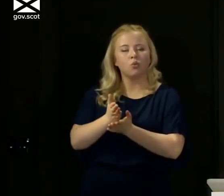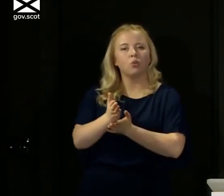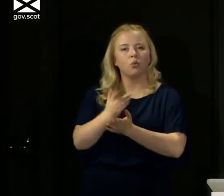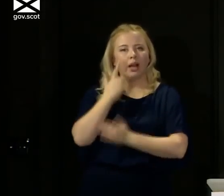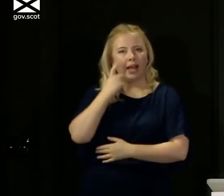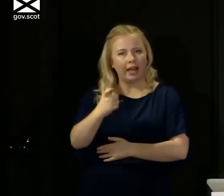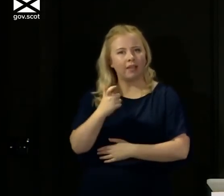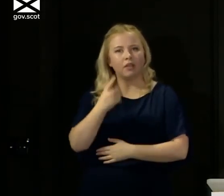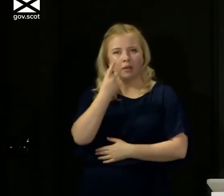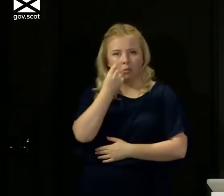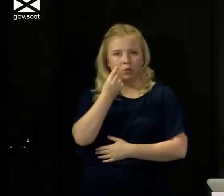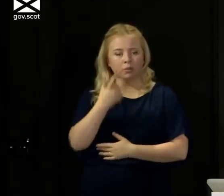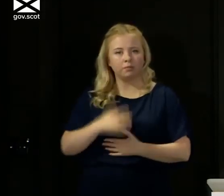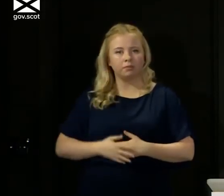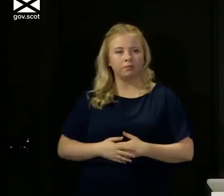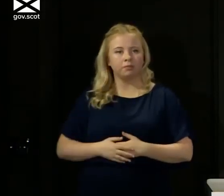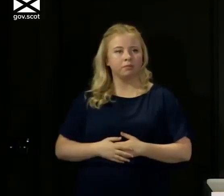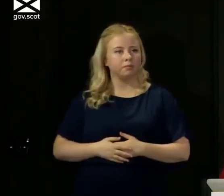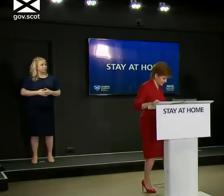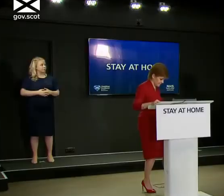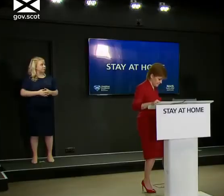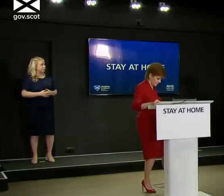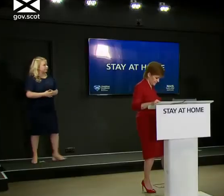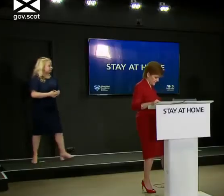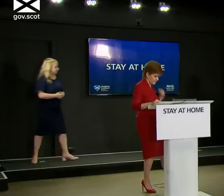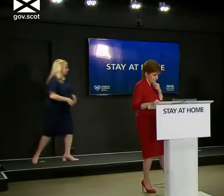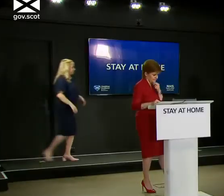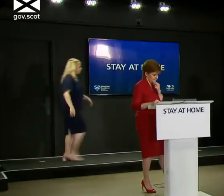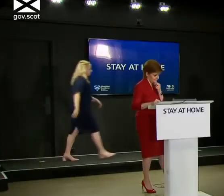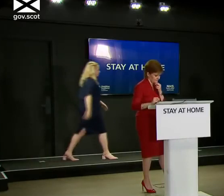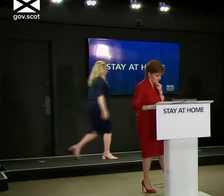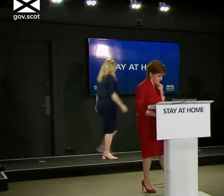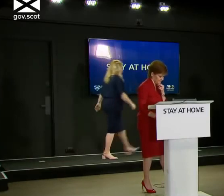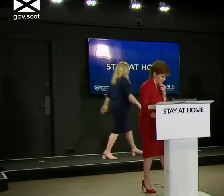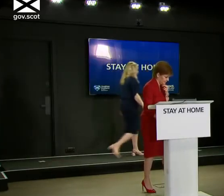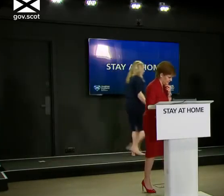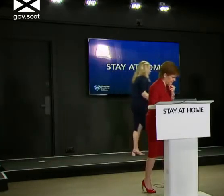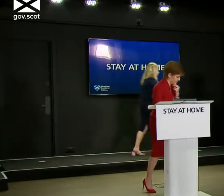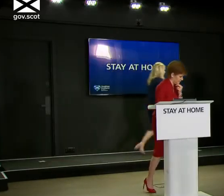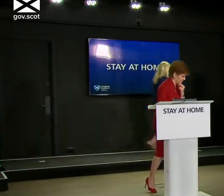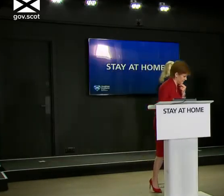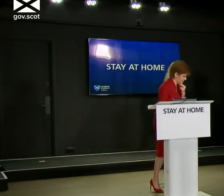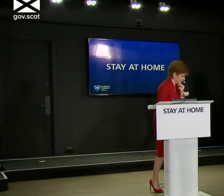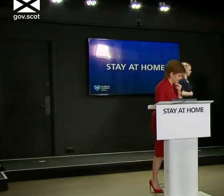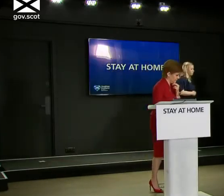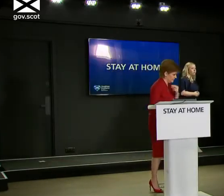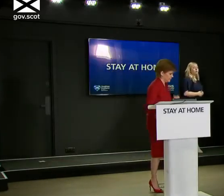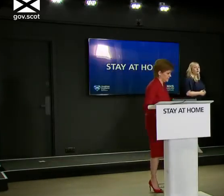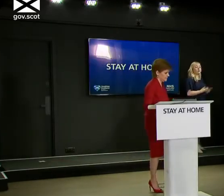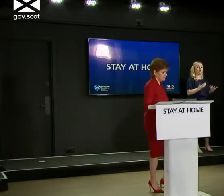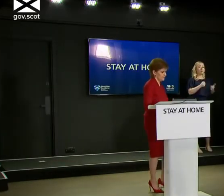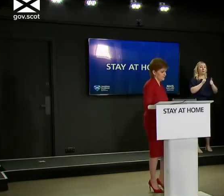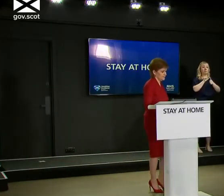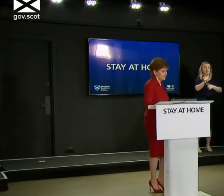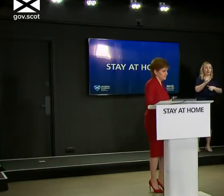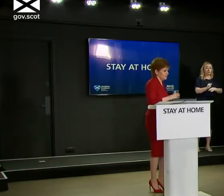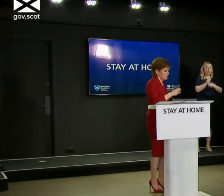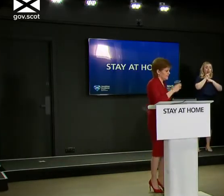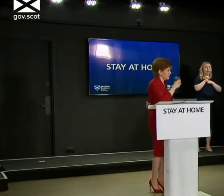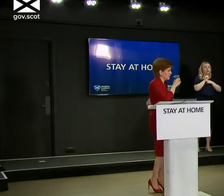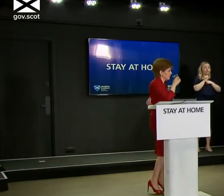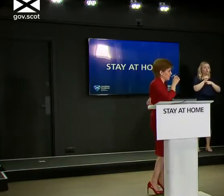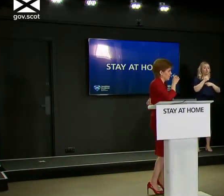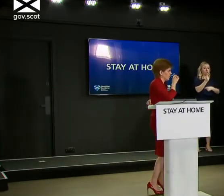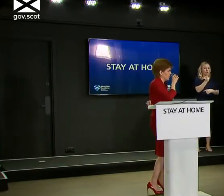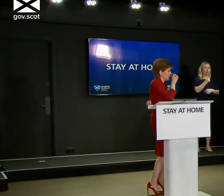and that is what we have and will continue to do. Gregor. So the best protection that people can have from coming into contact with the virus is to